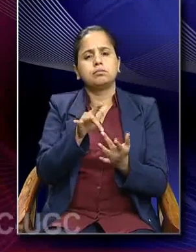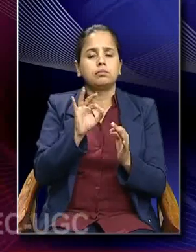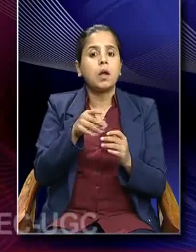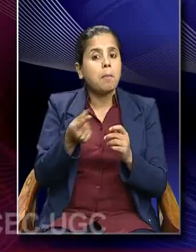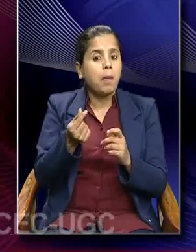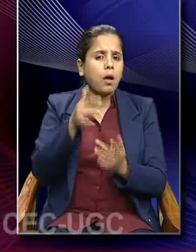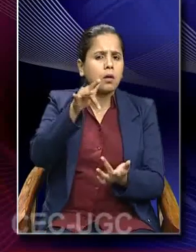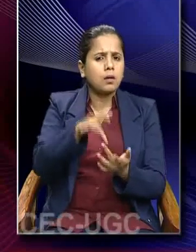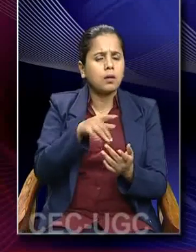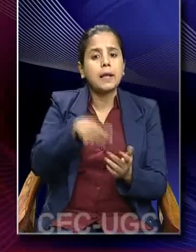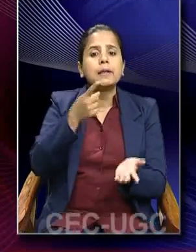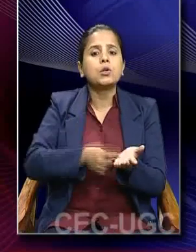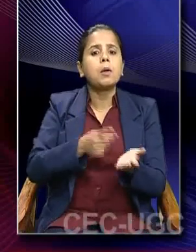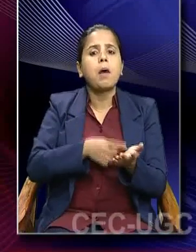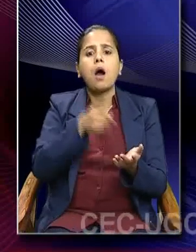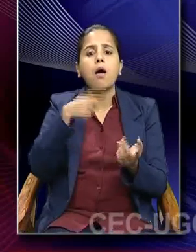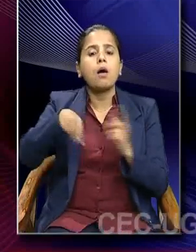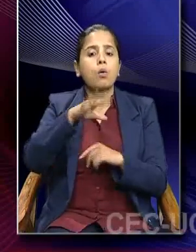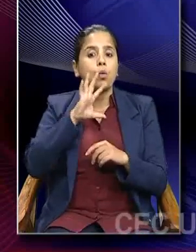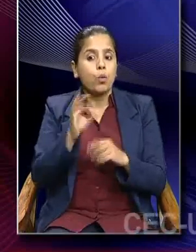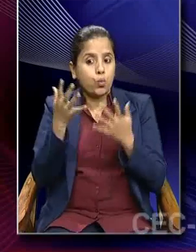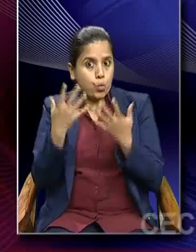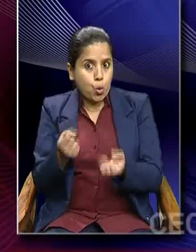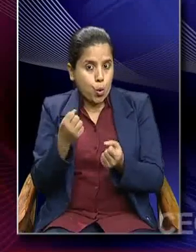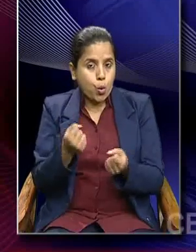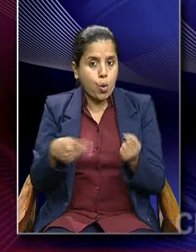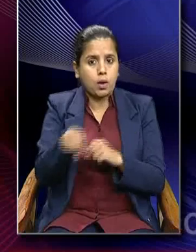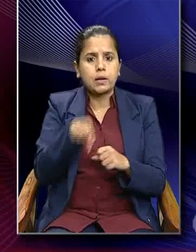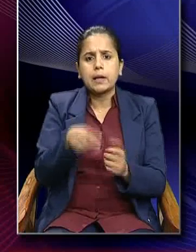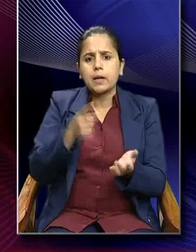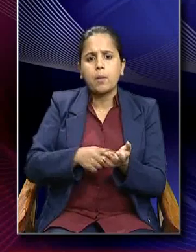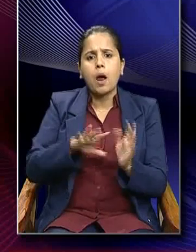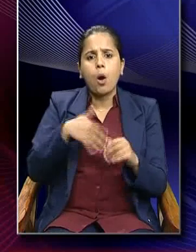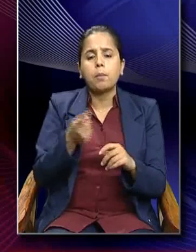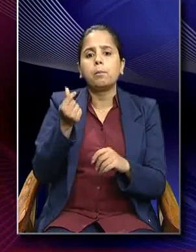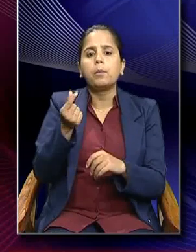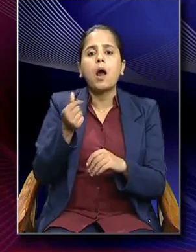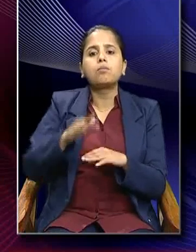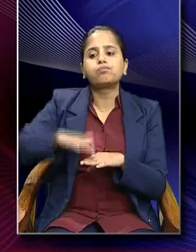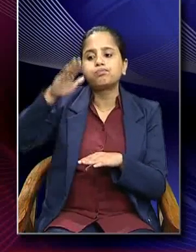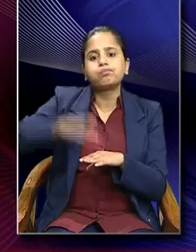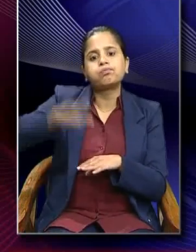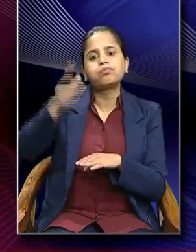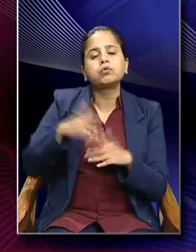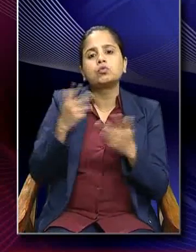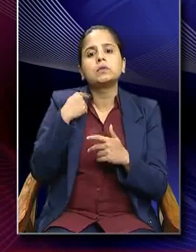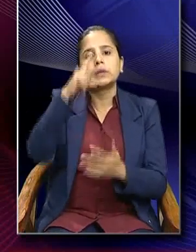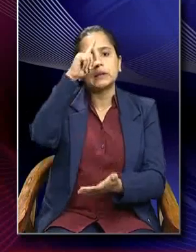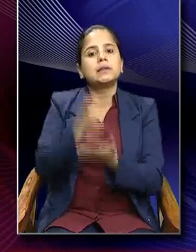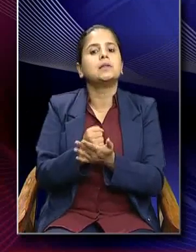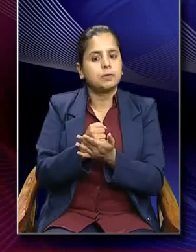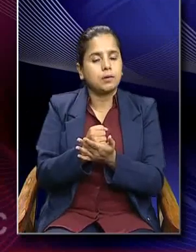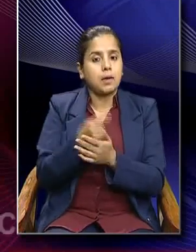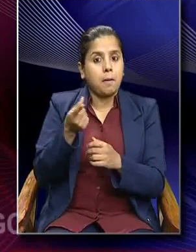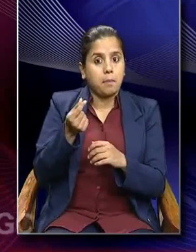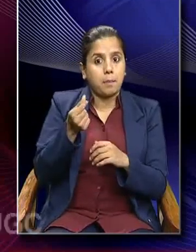the demand side of which is determined by the prices, and prices